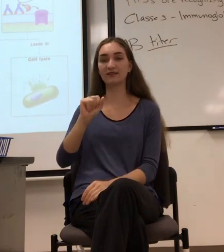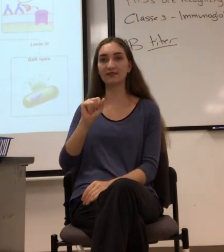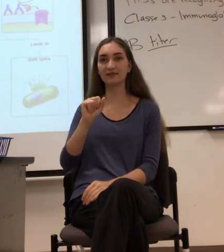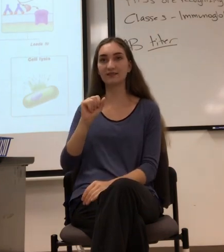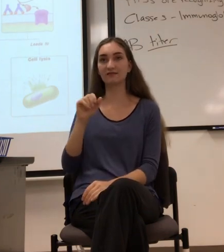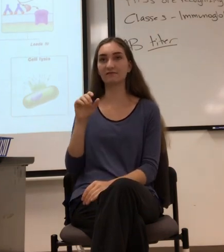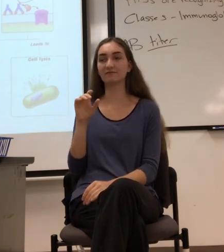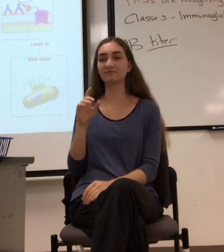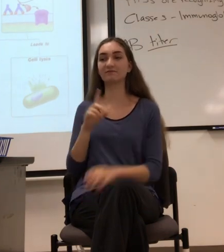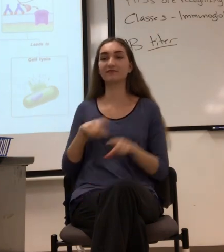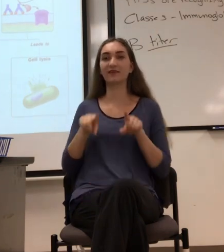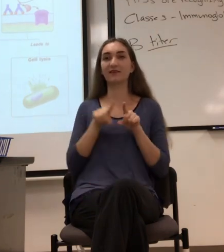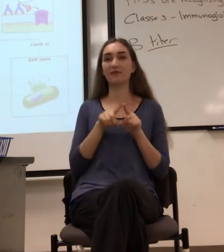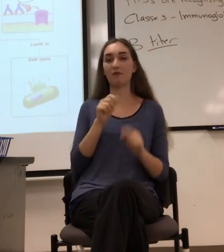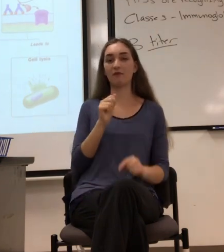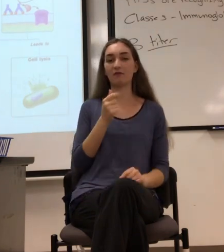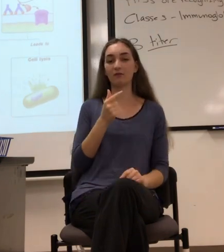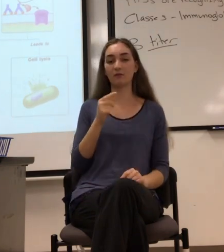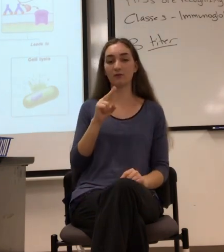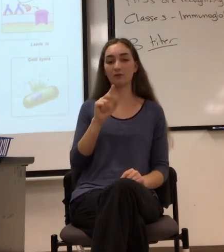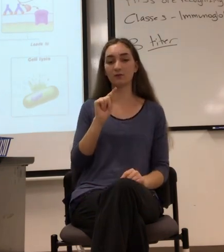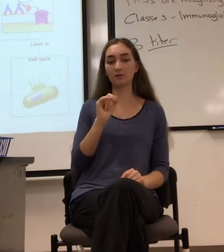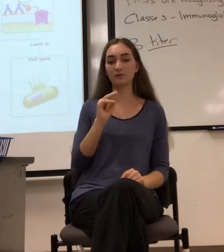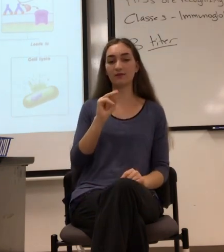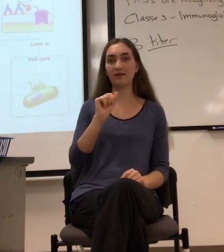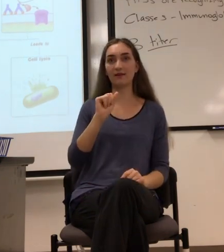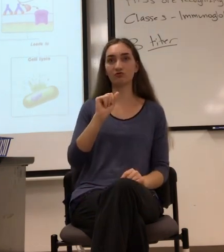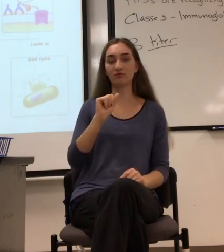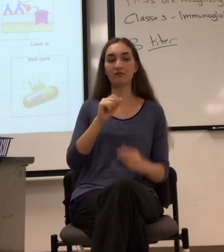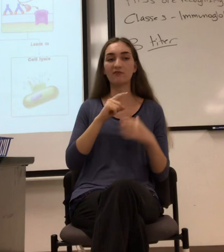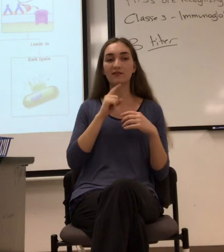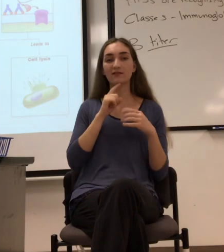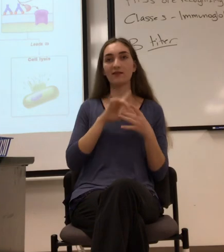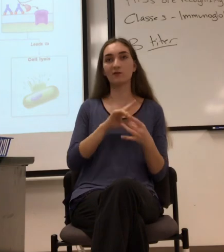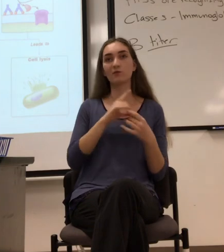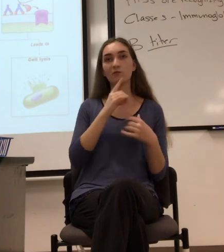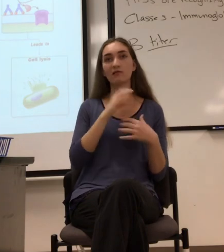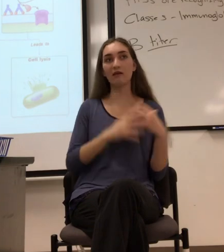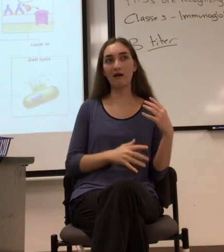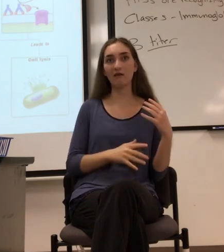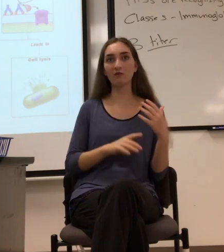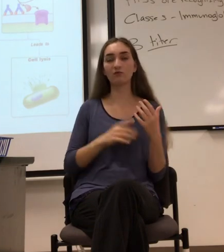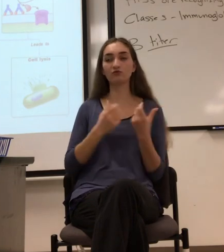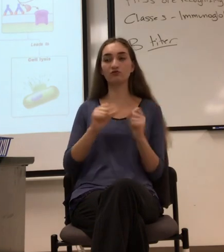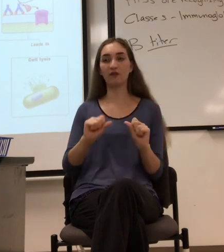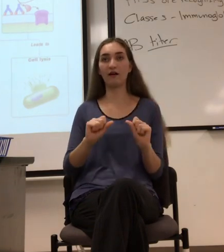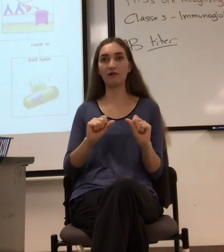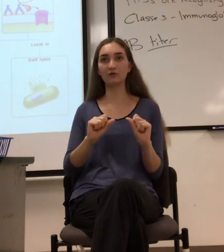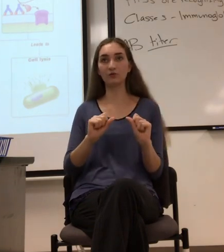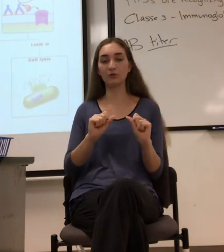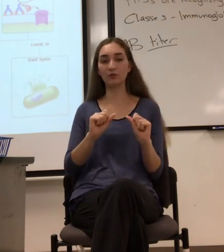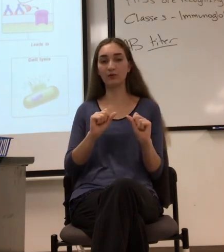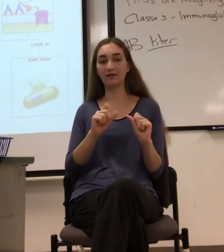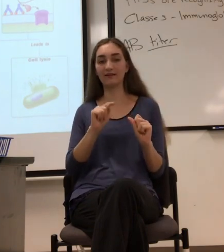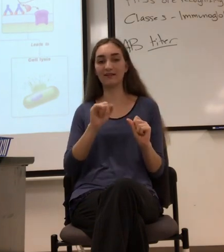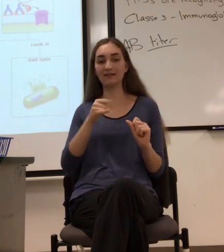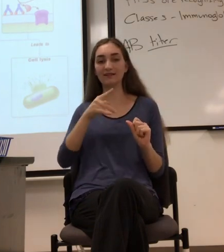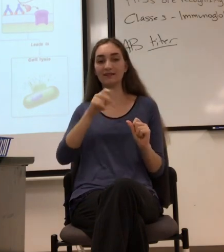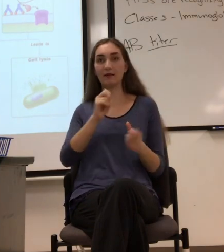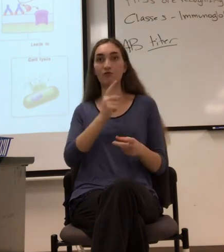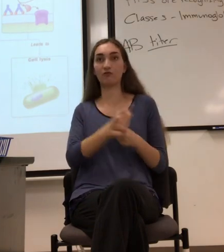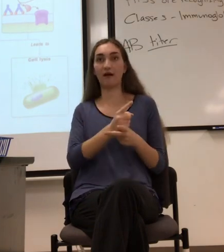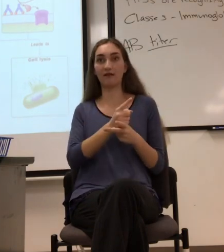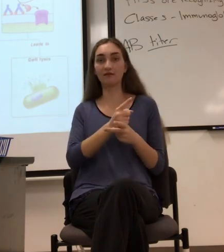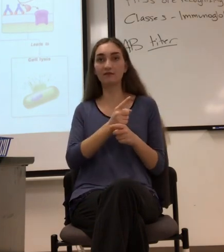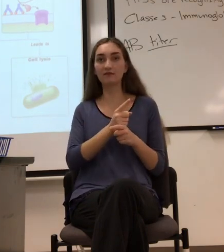about in blood typing. We're trying to bypass this by typing it right, because when you transfuse, you're giving them so much blood, it could kill